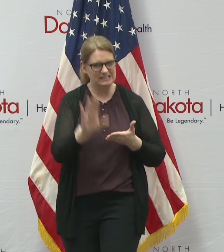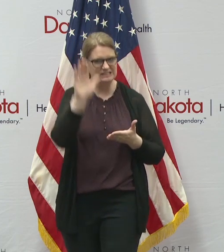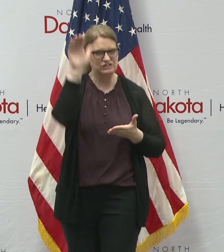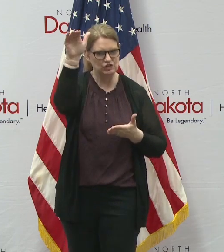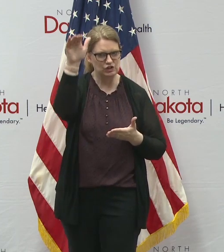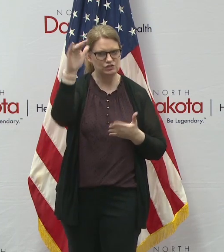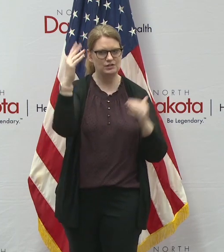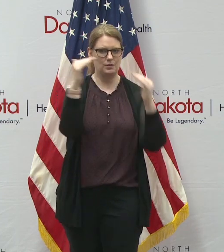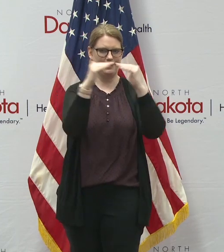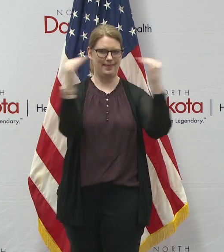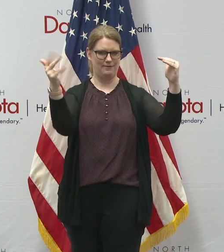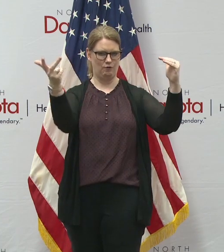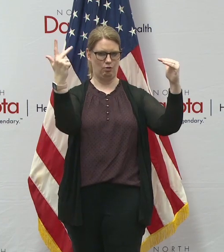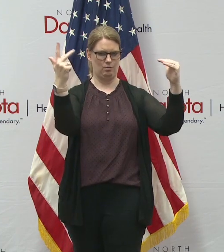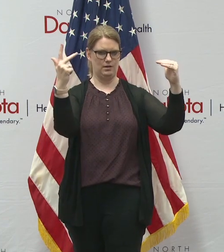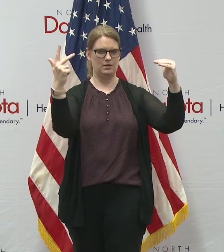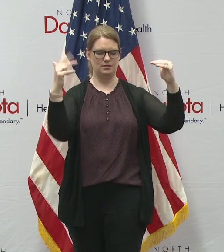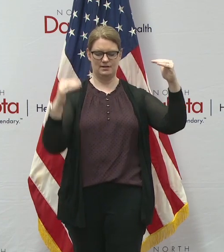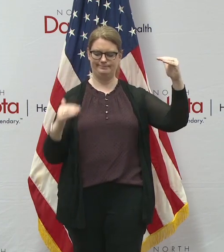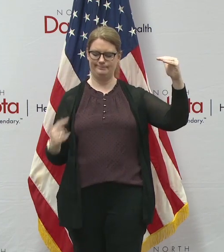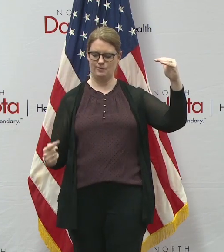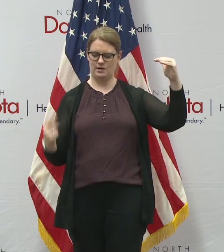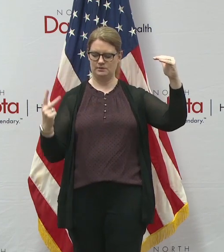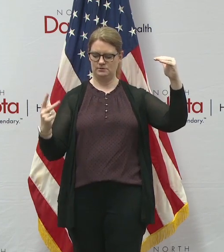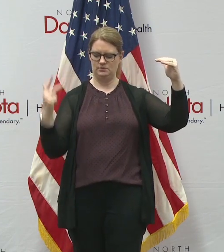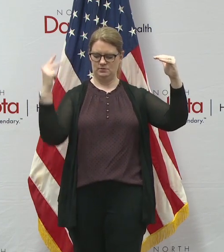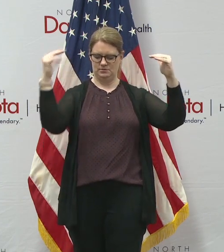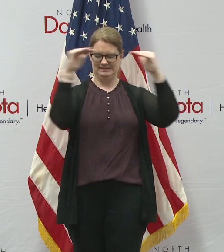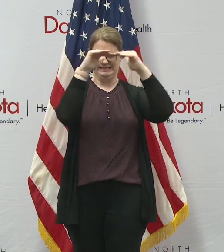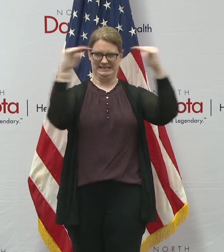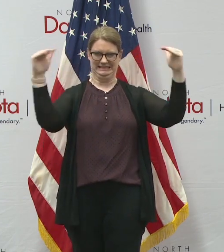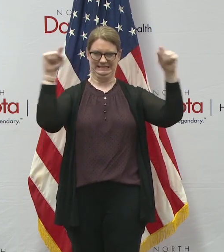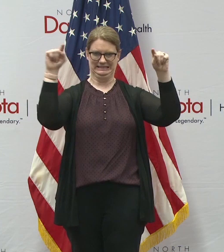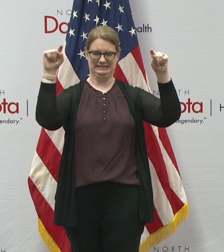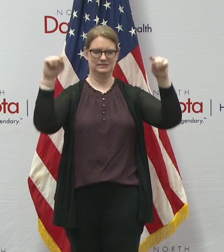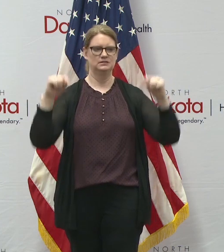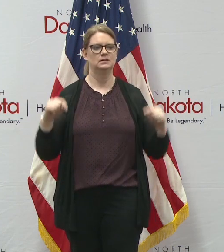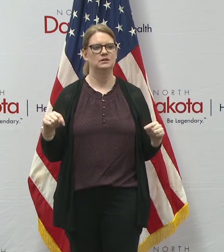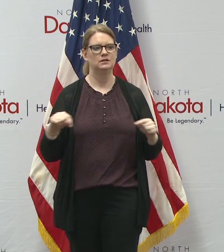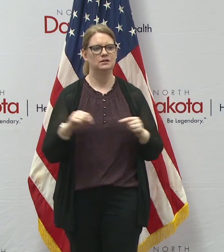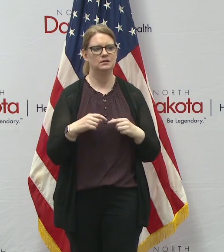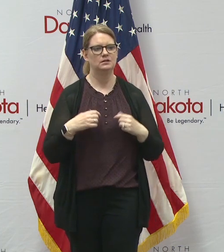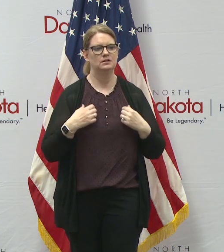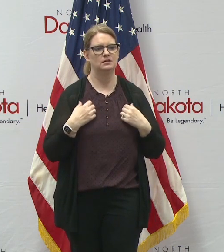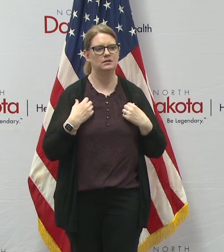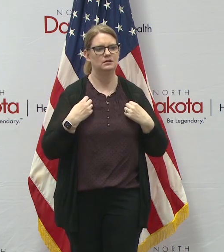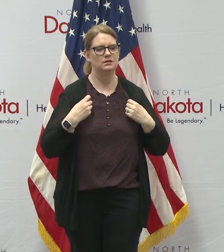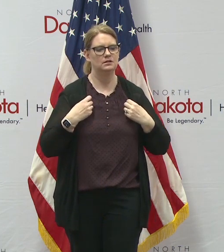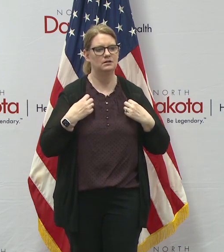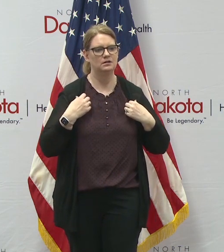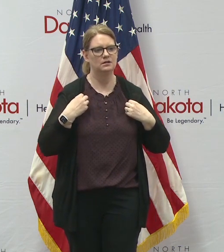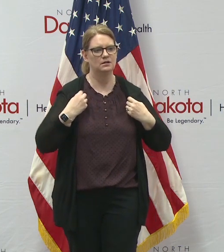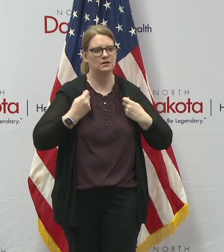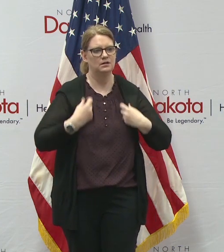3. I think I must have missed it somewhere. How did University of Mary get chosen